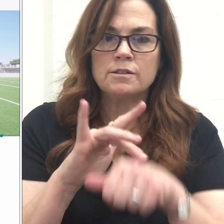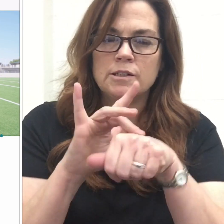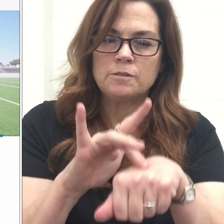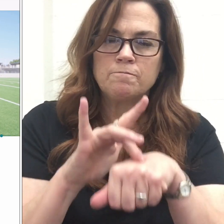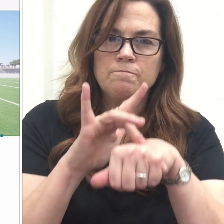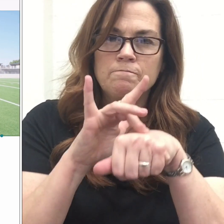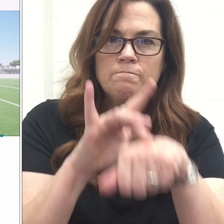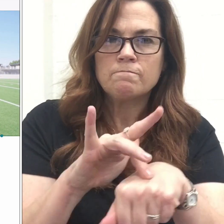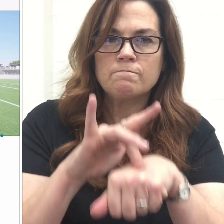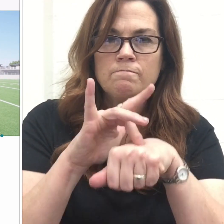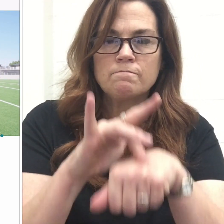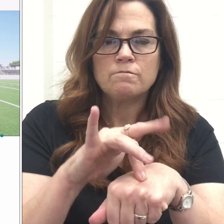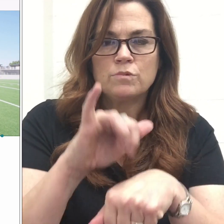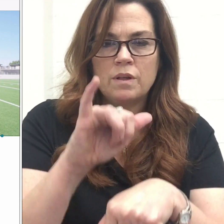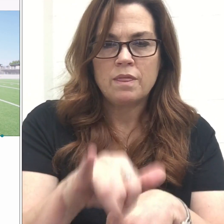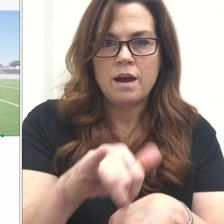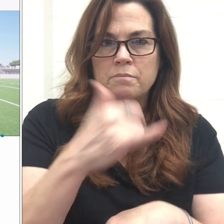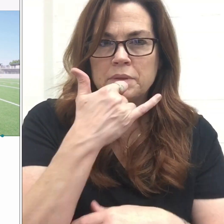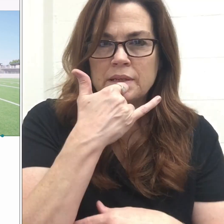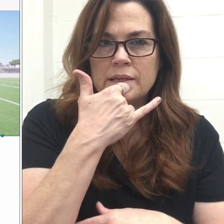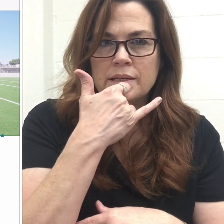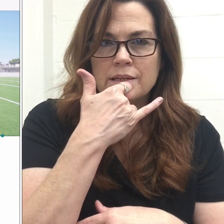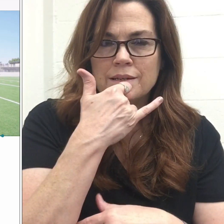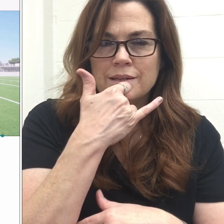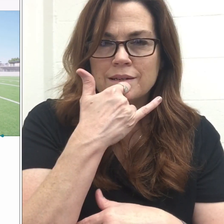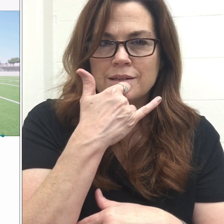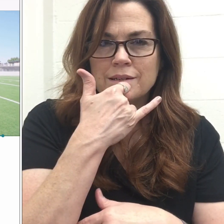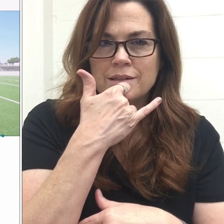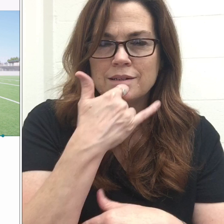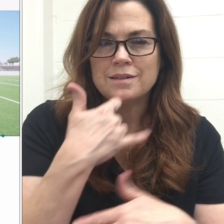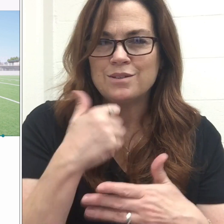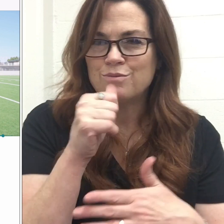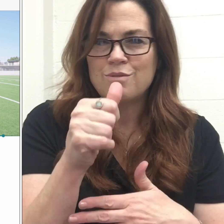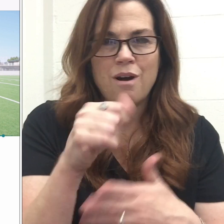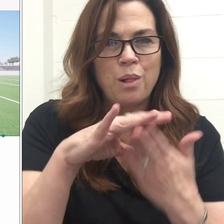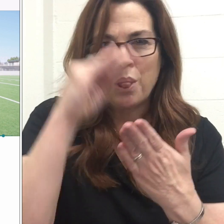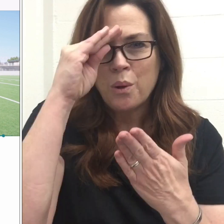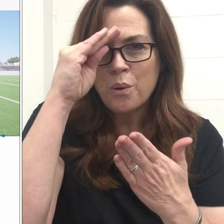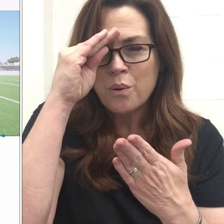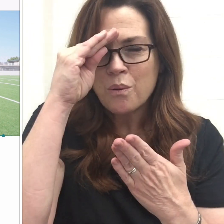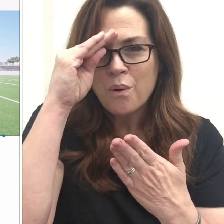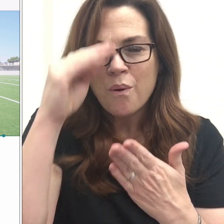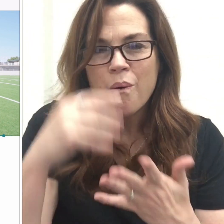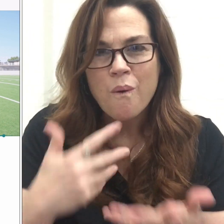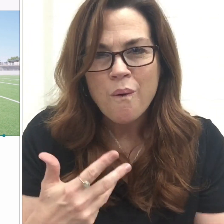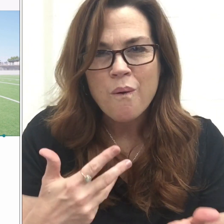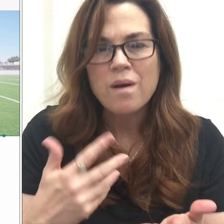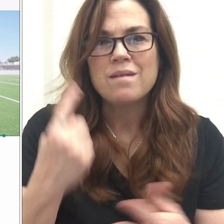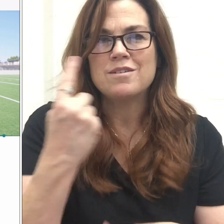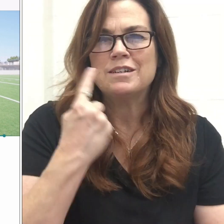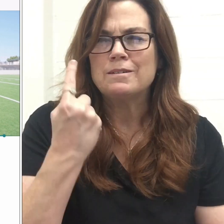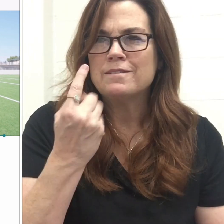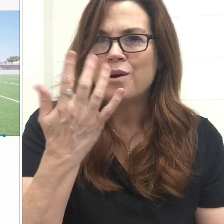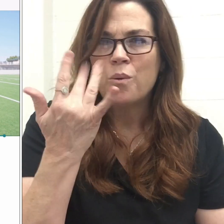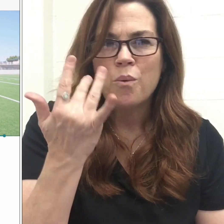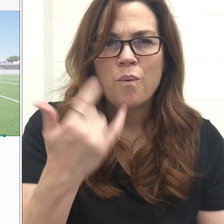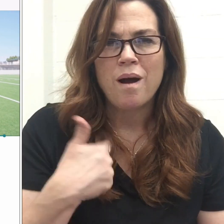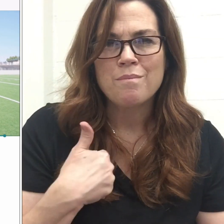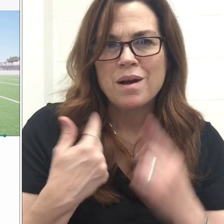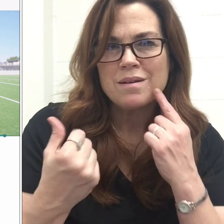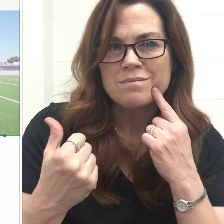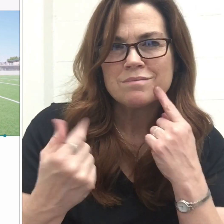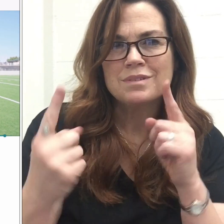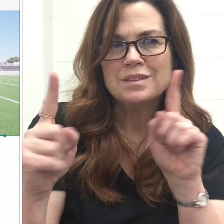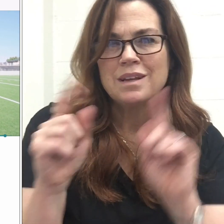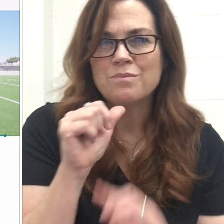the loss, and you stay stuck in it. And you wonder why you're not reaching your goals, why you're not growing.